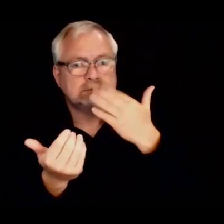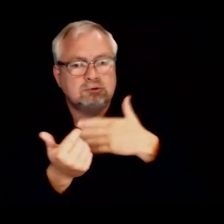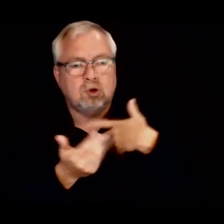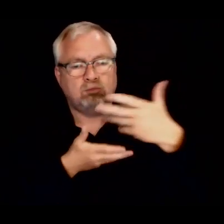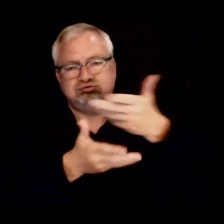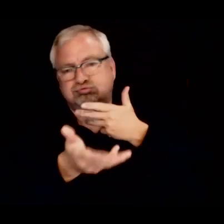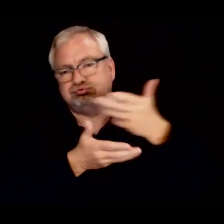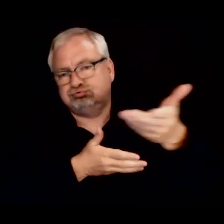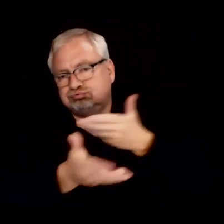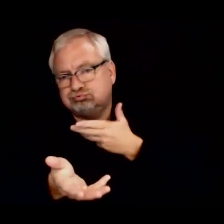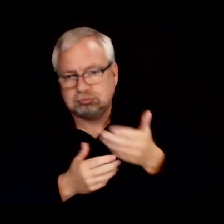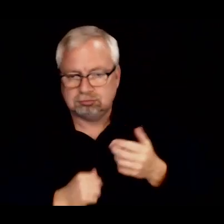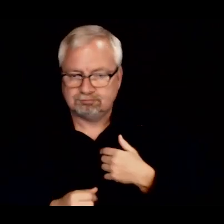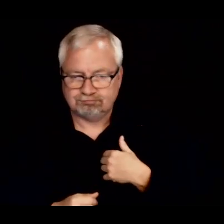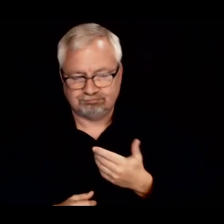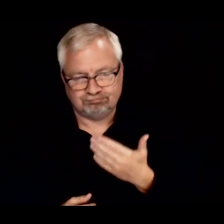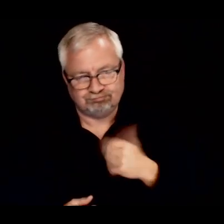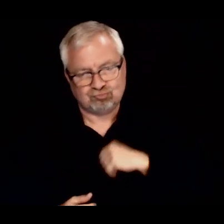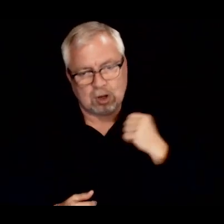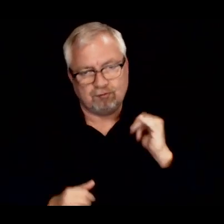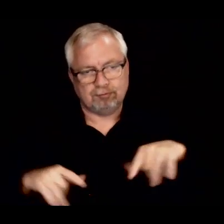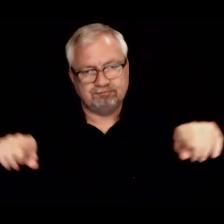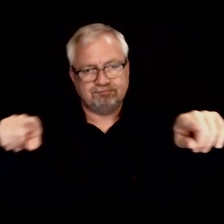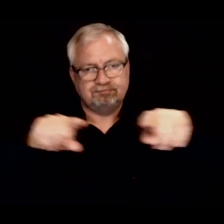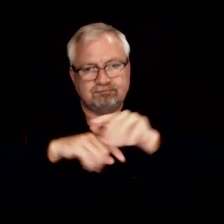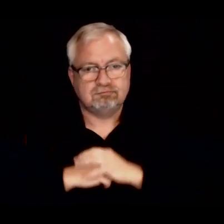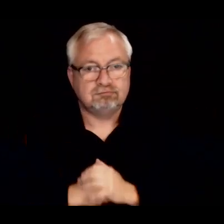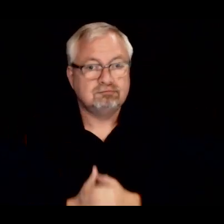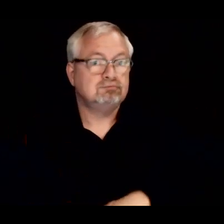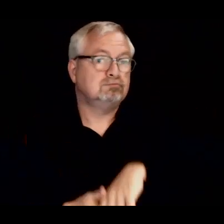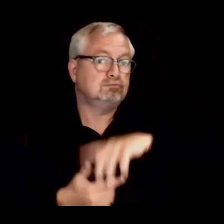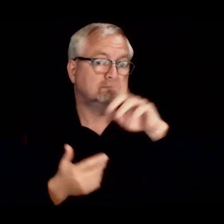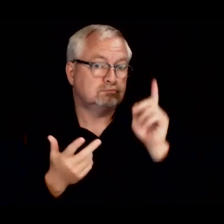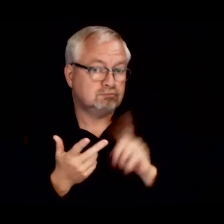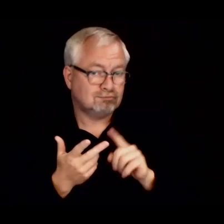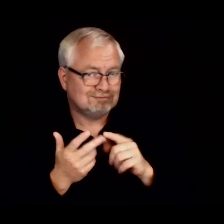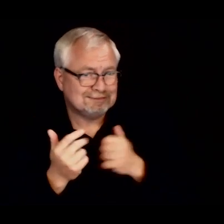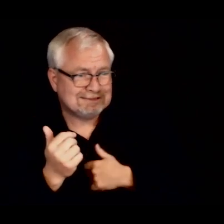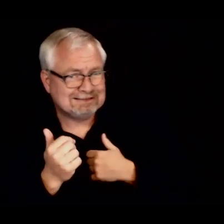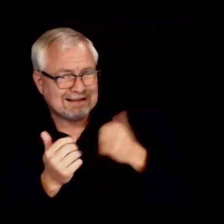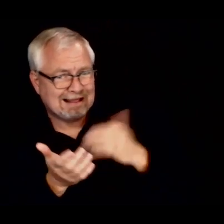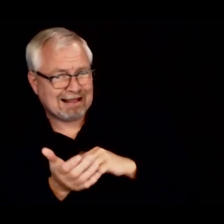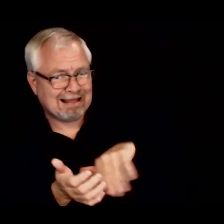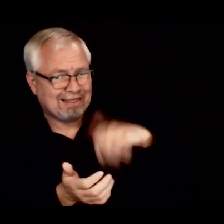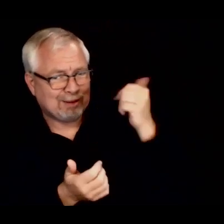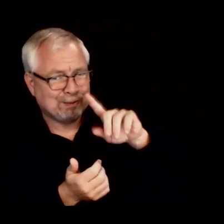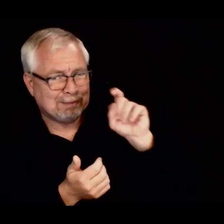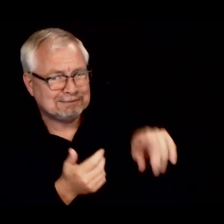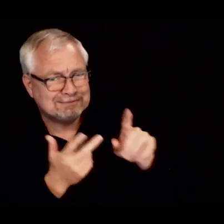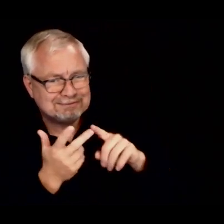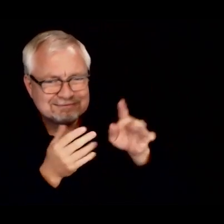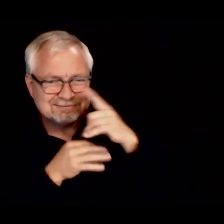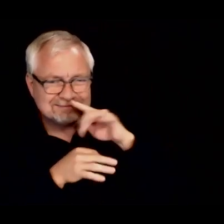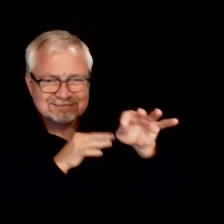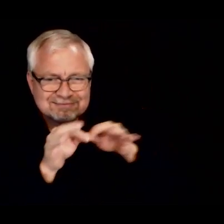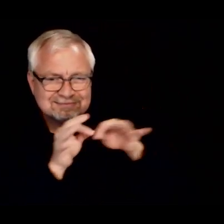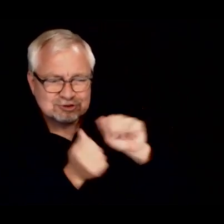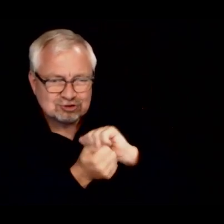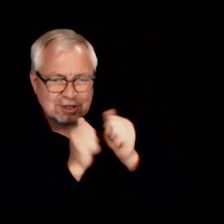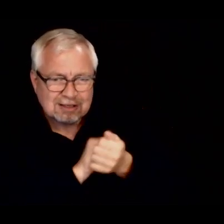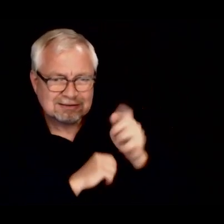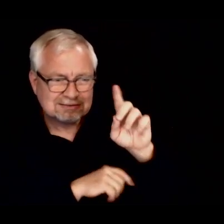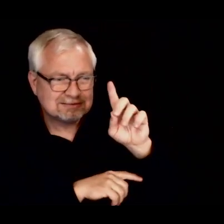And sorry to monopolize, but everyone will help. Can you just quickly define that change in the data? Did you change all of the testing data going